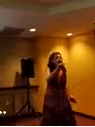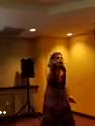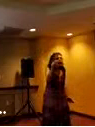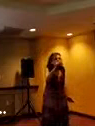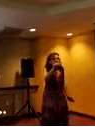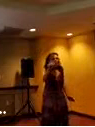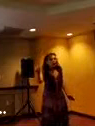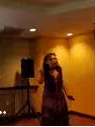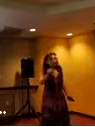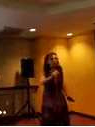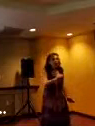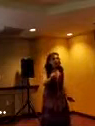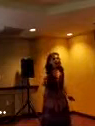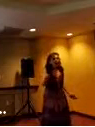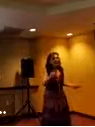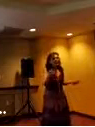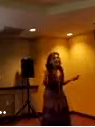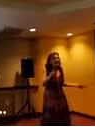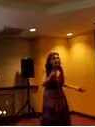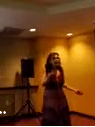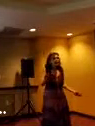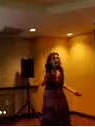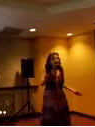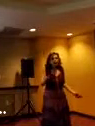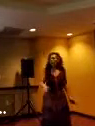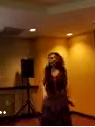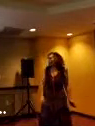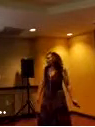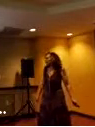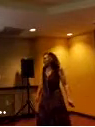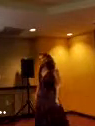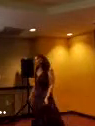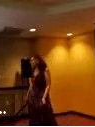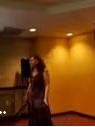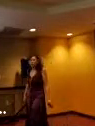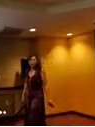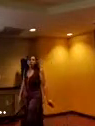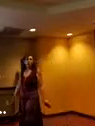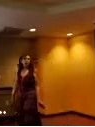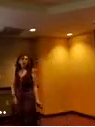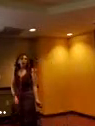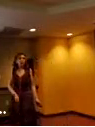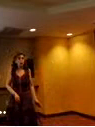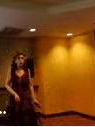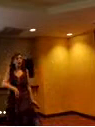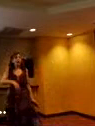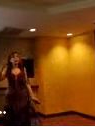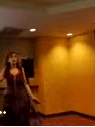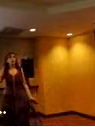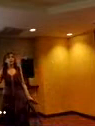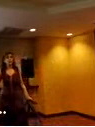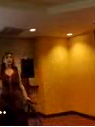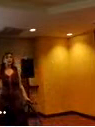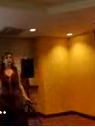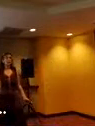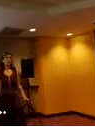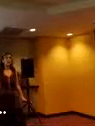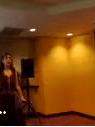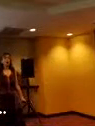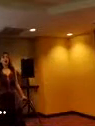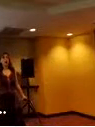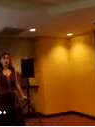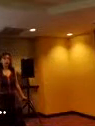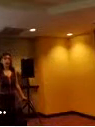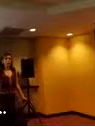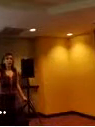because they don't go in and change and modify as needed, okay? They just stuck random amounts of, let's